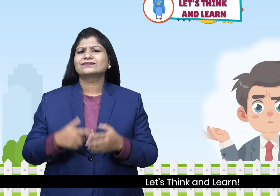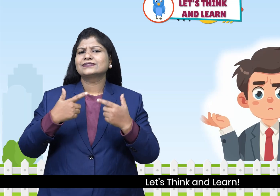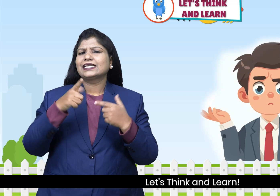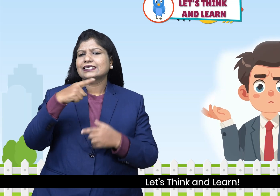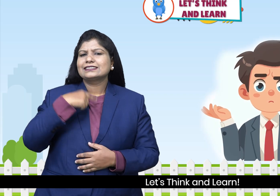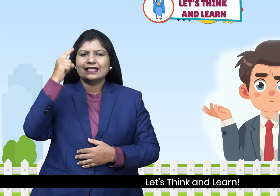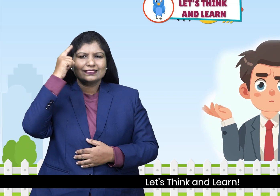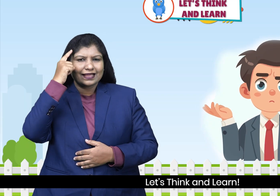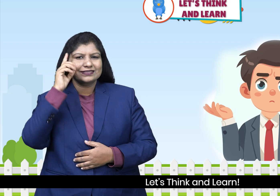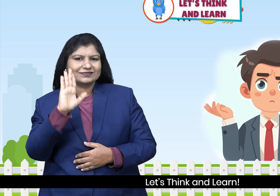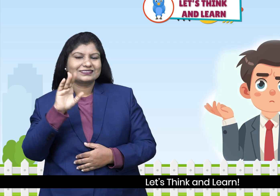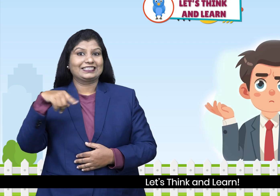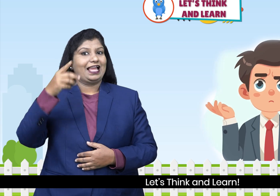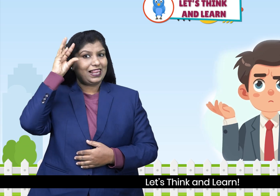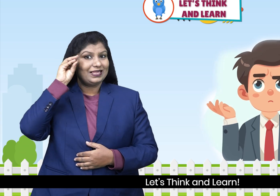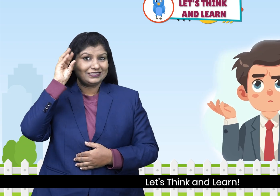Let's think and learn.